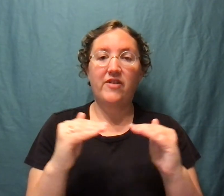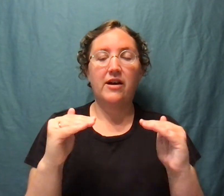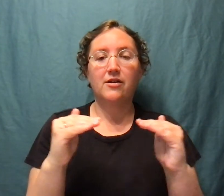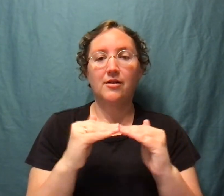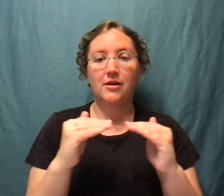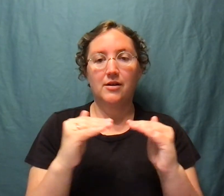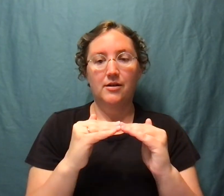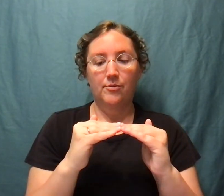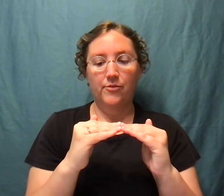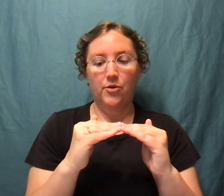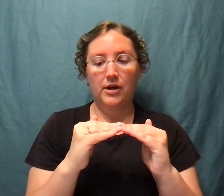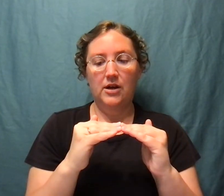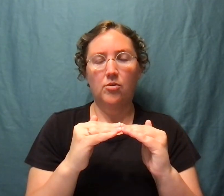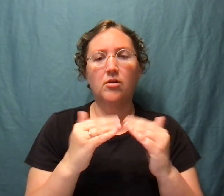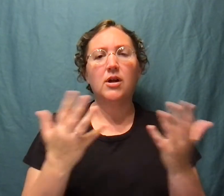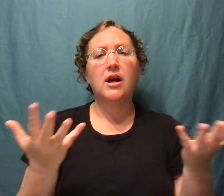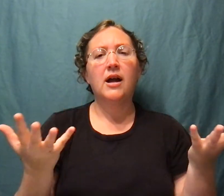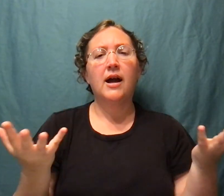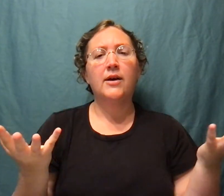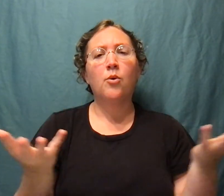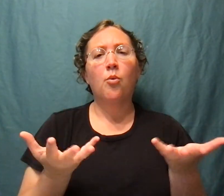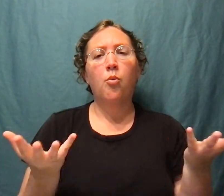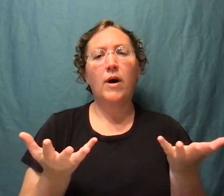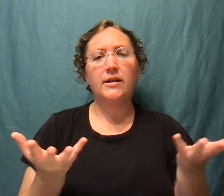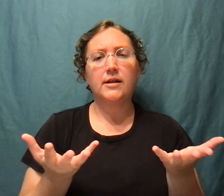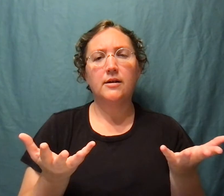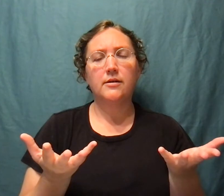fair or equal. And what?